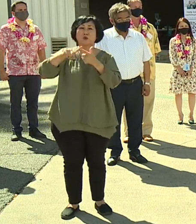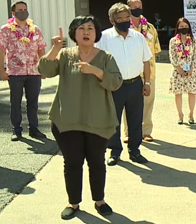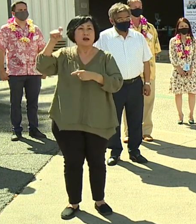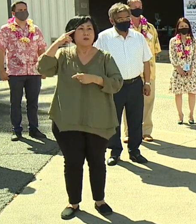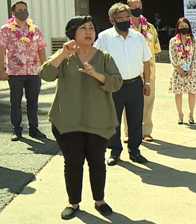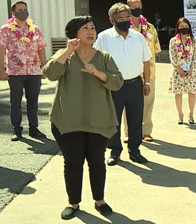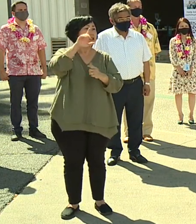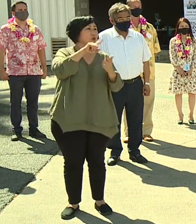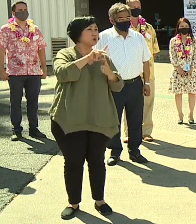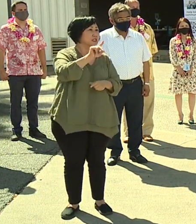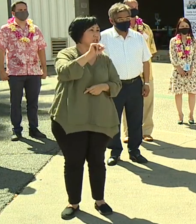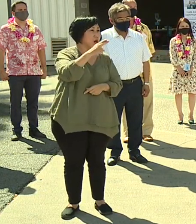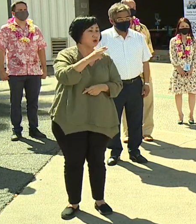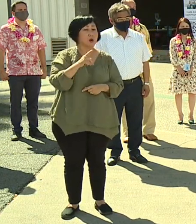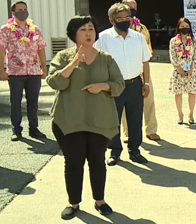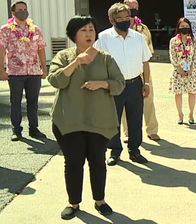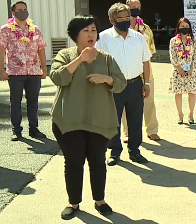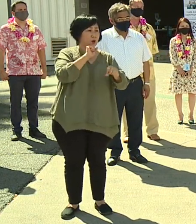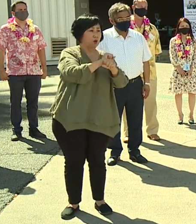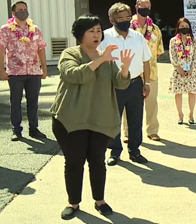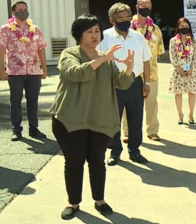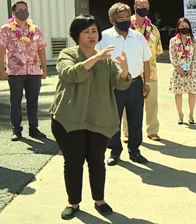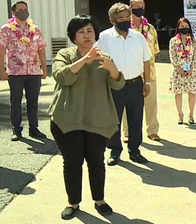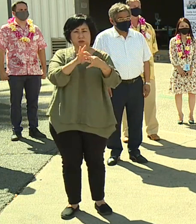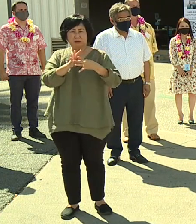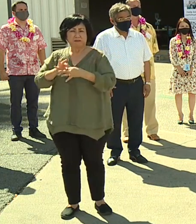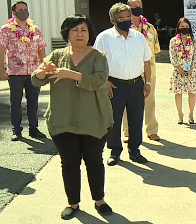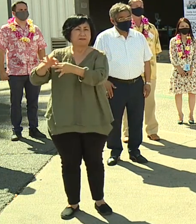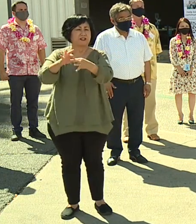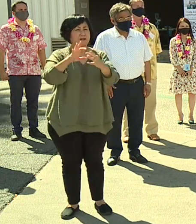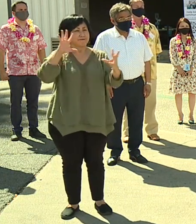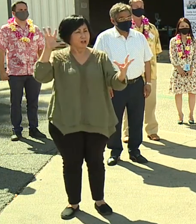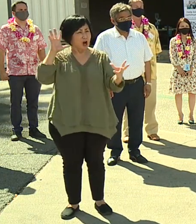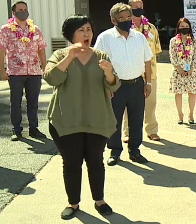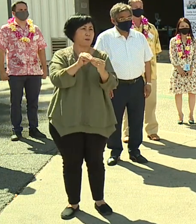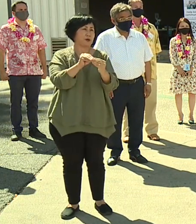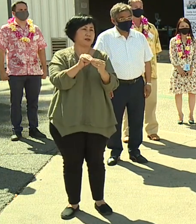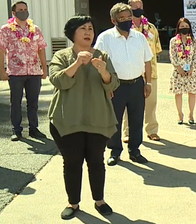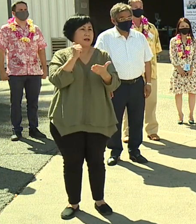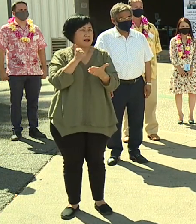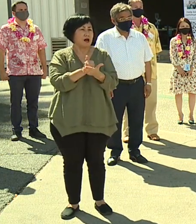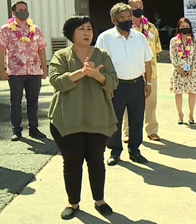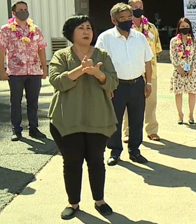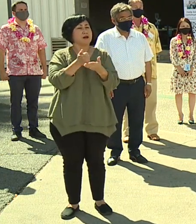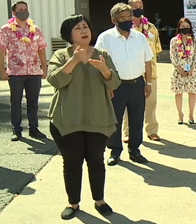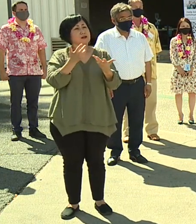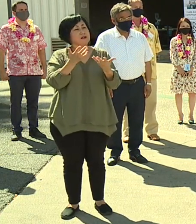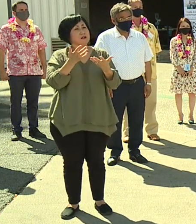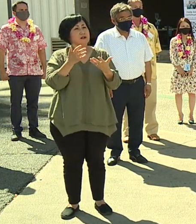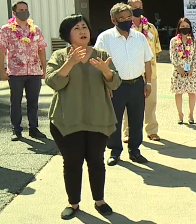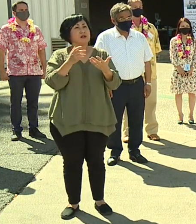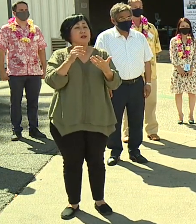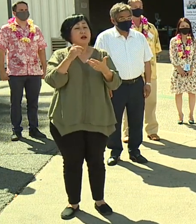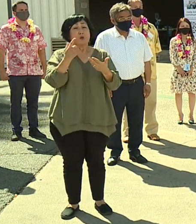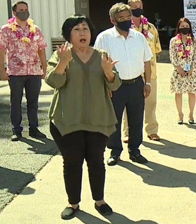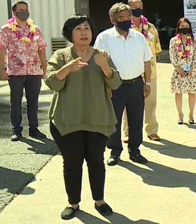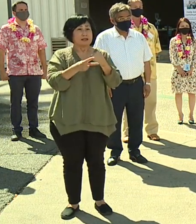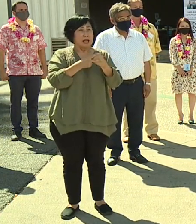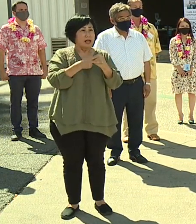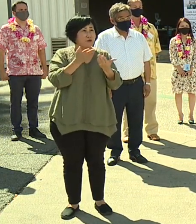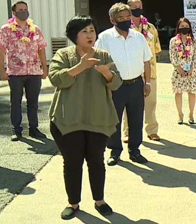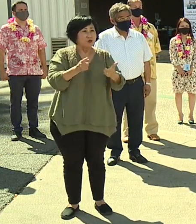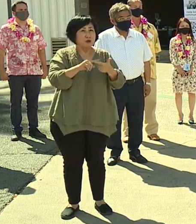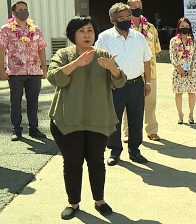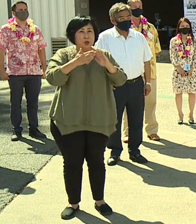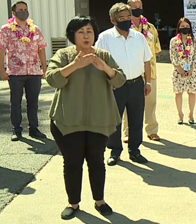comprehensive solution to the problem. And we think it's going to help preserve the resources of the community, protect the